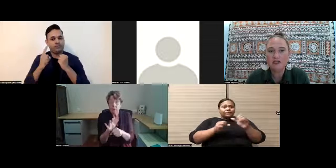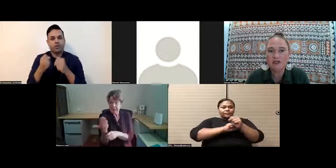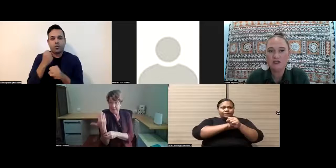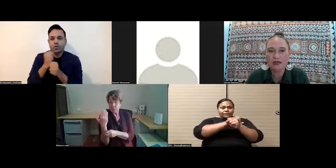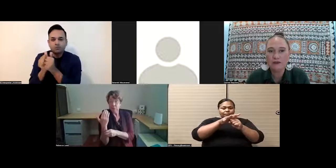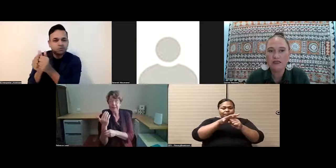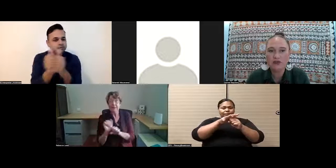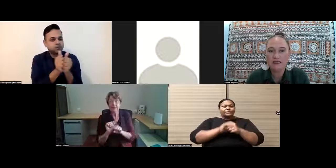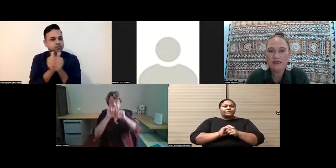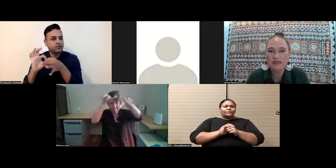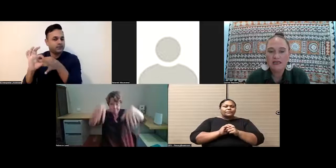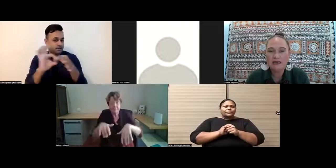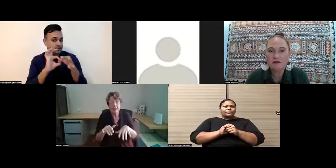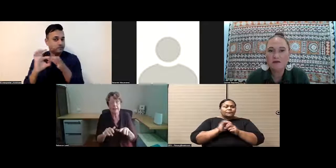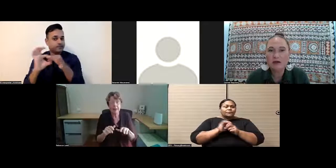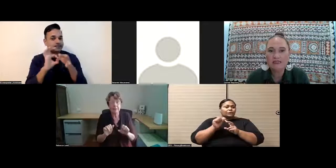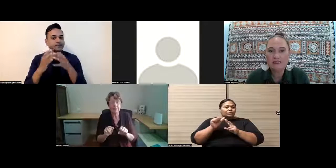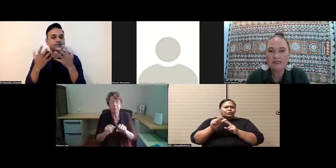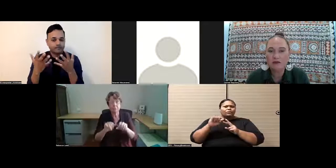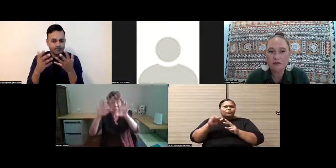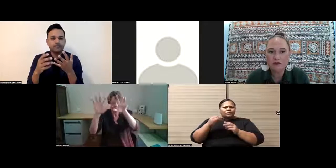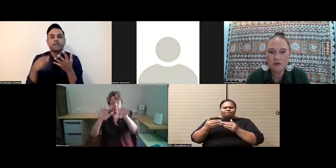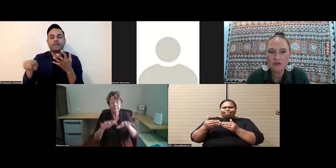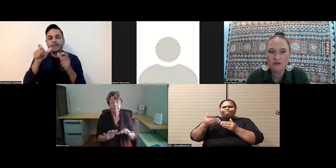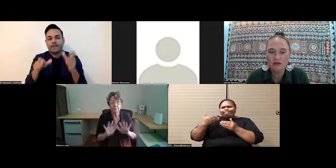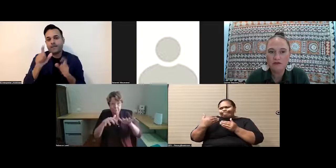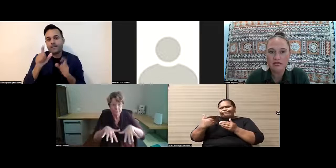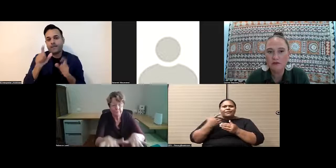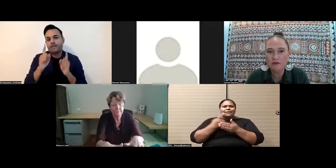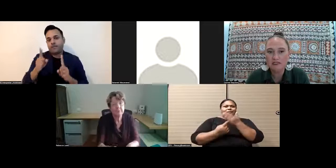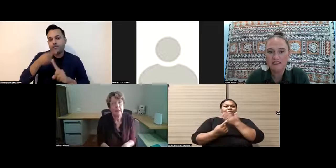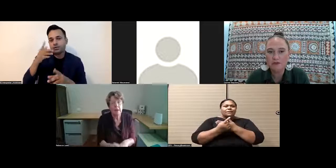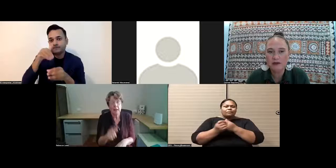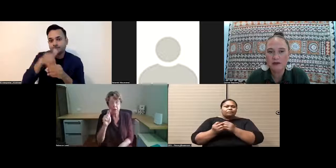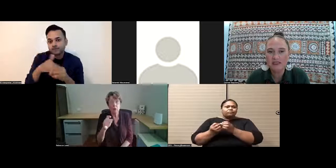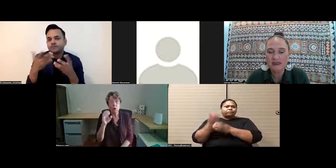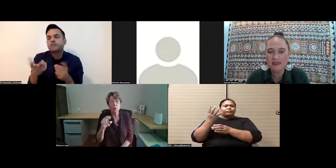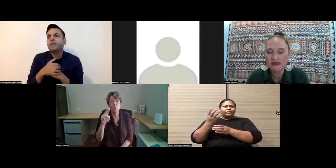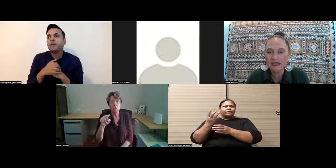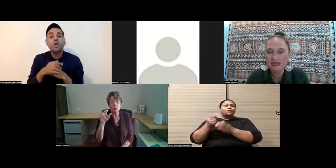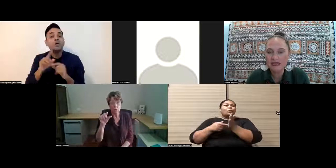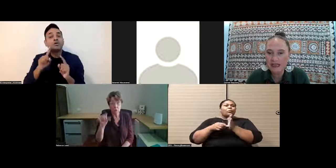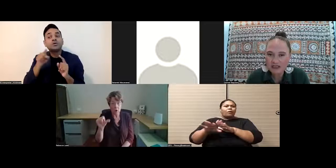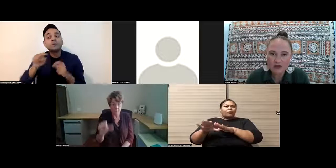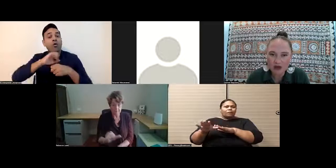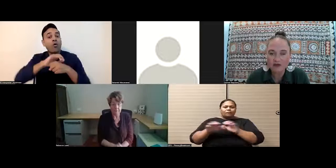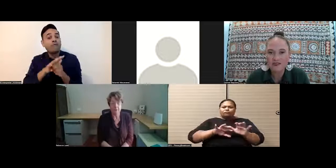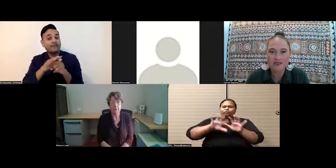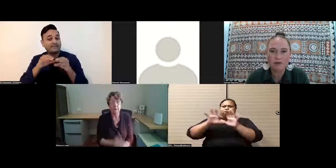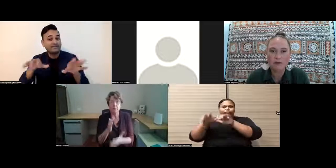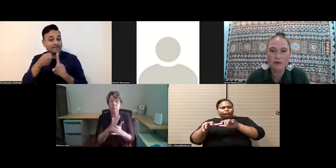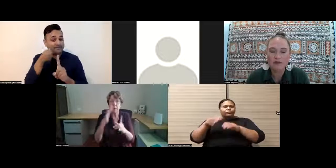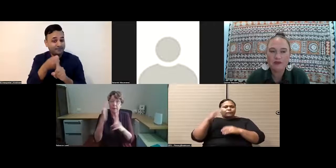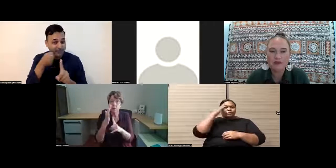and tsunami in Tonga, has reminded us of the importance of meaningful participation and engagement of